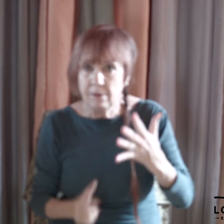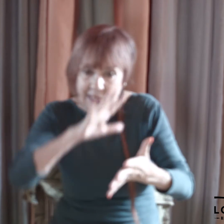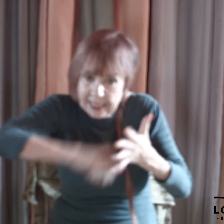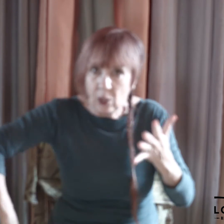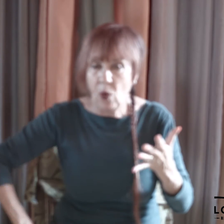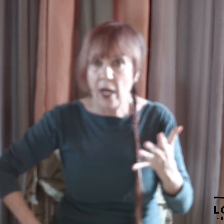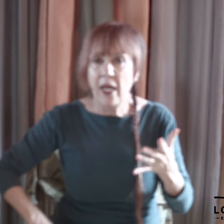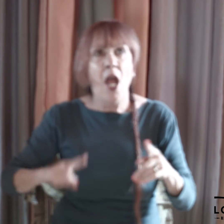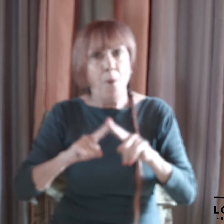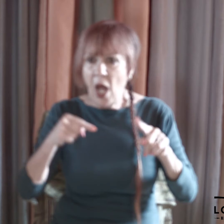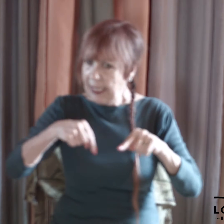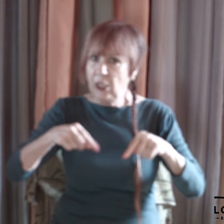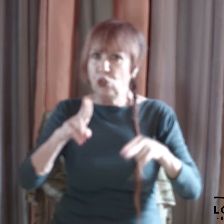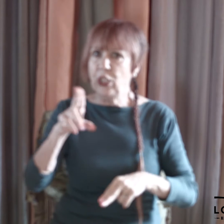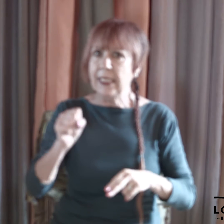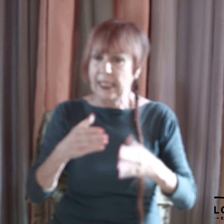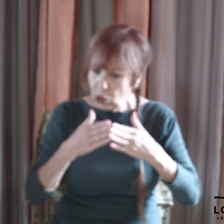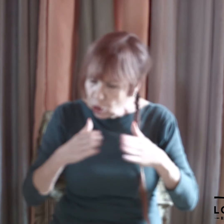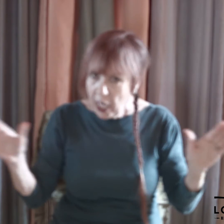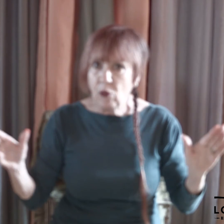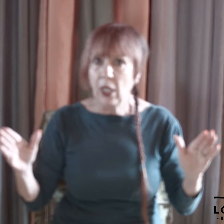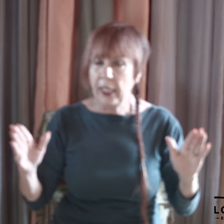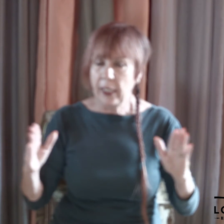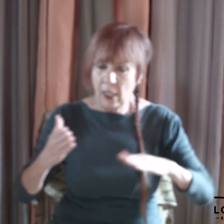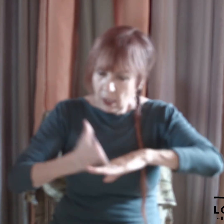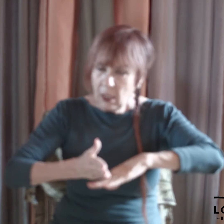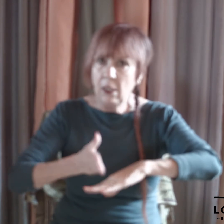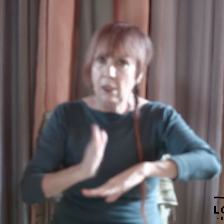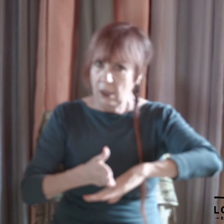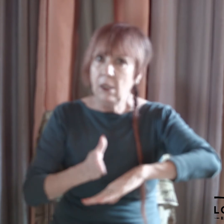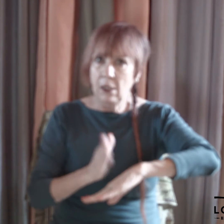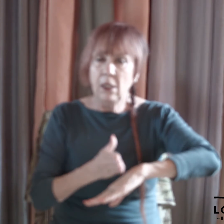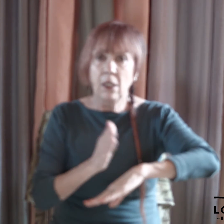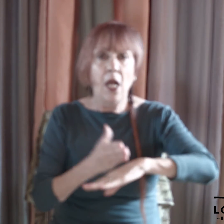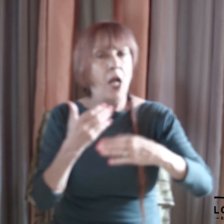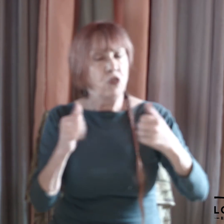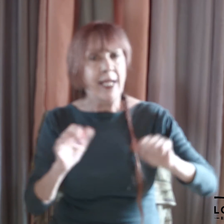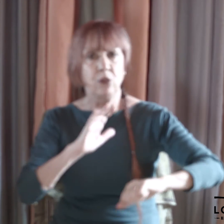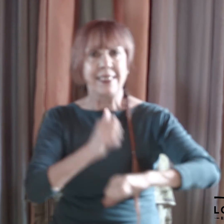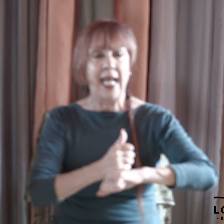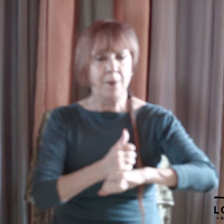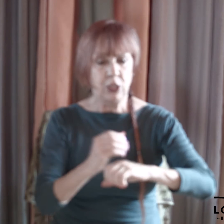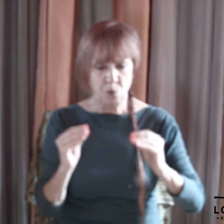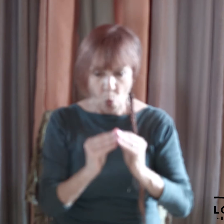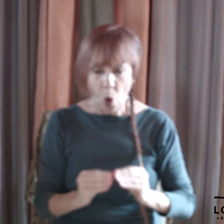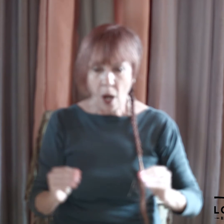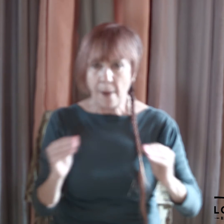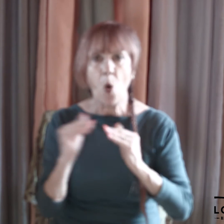the United States, generally, we have gone in a forward motion, trying to establish more and more